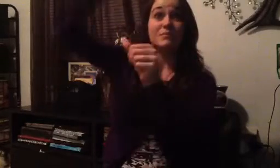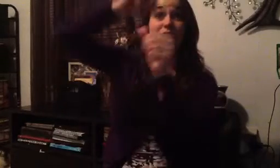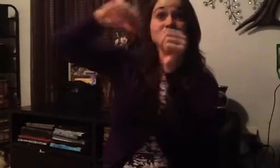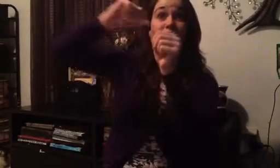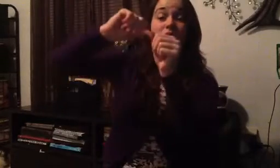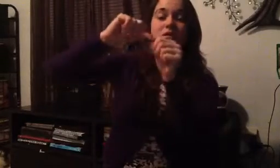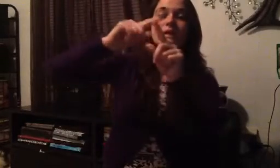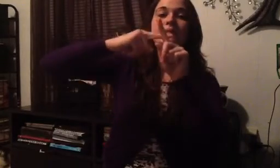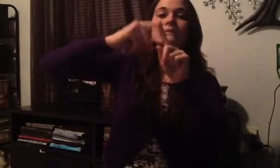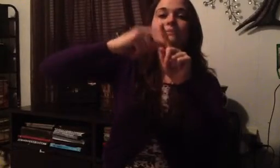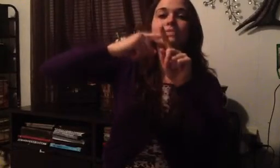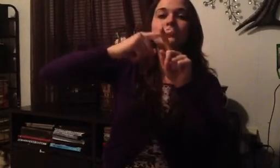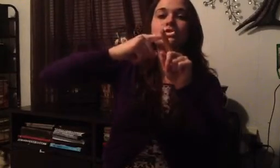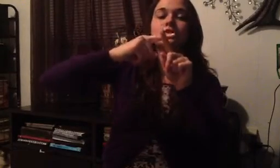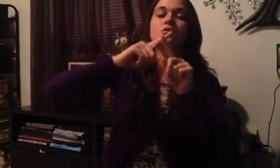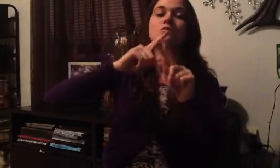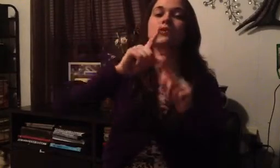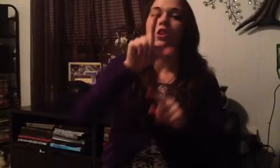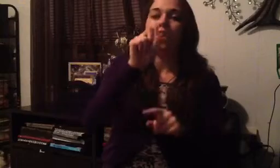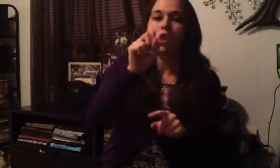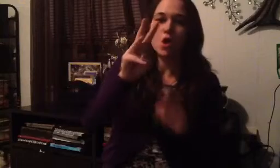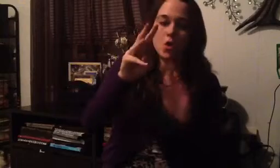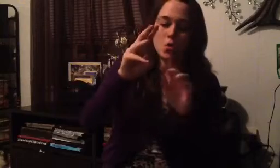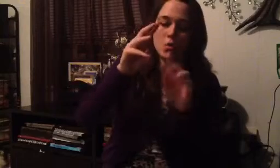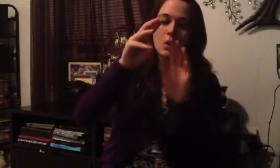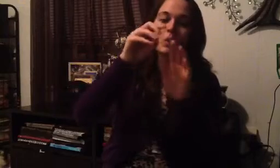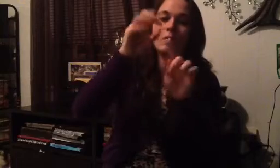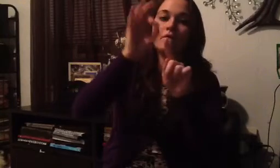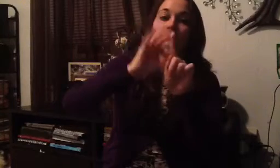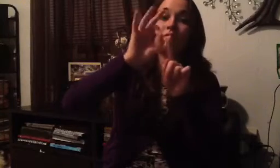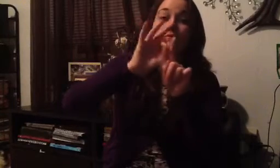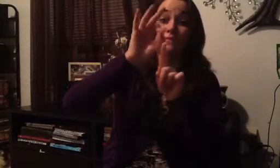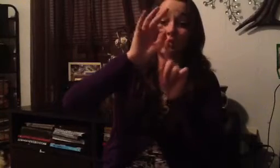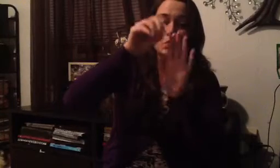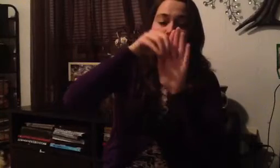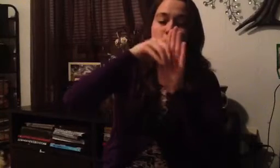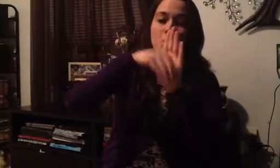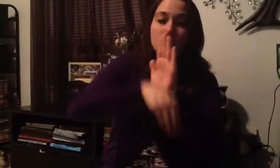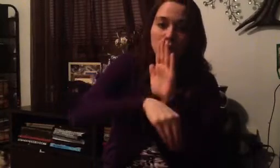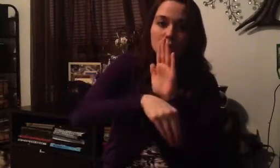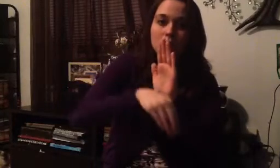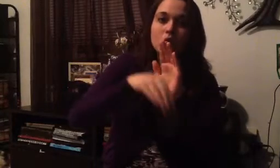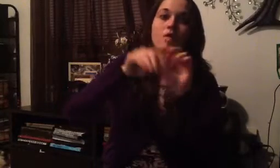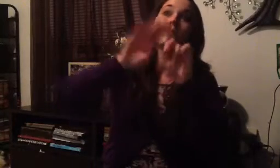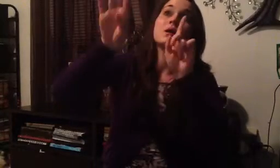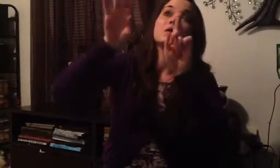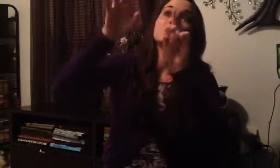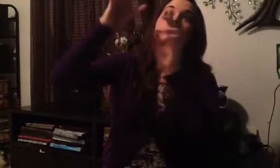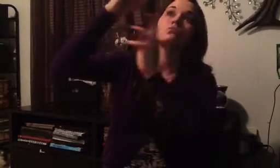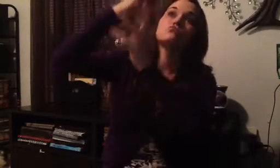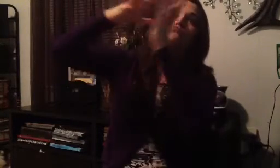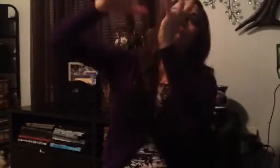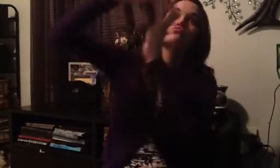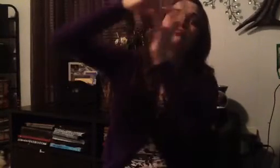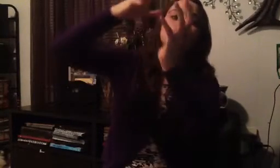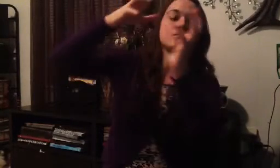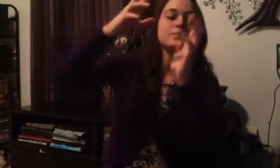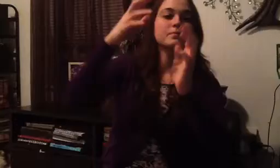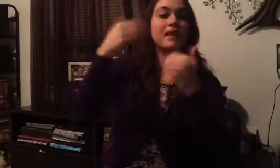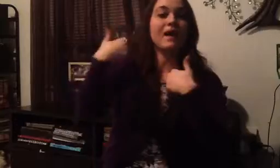What happens in the atmosphere is, just like we have currents in the ocean, we have winds in the atmosphere that actually, to